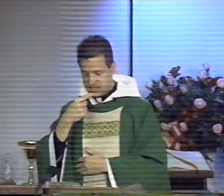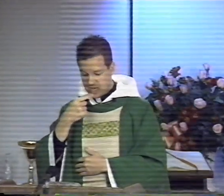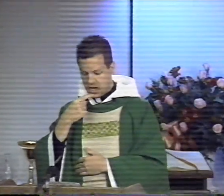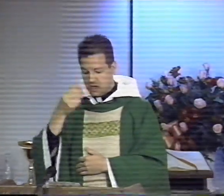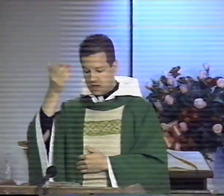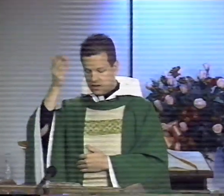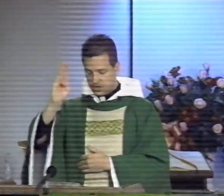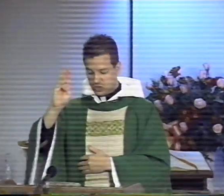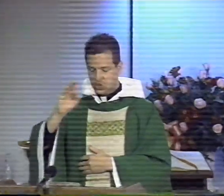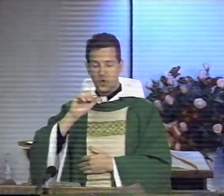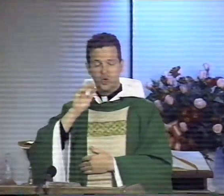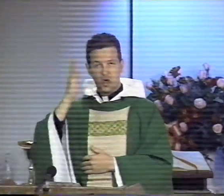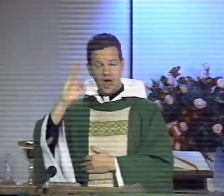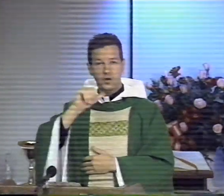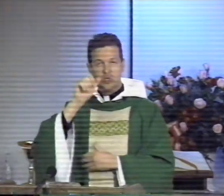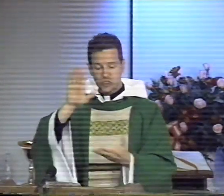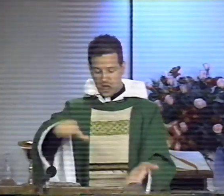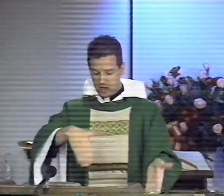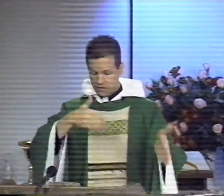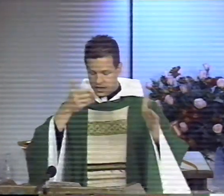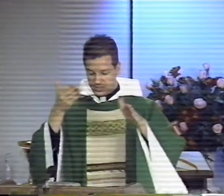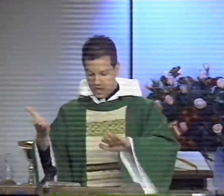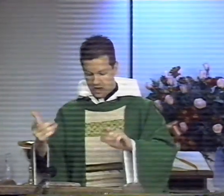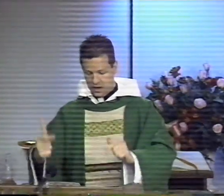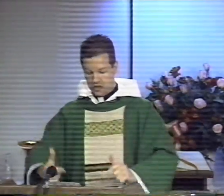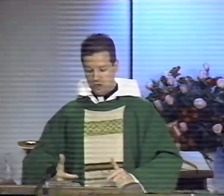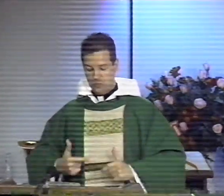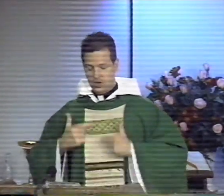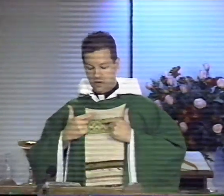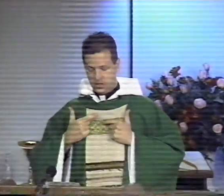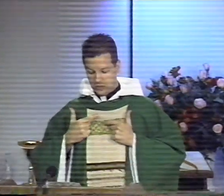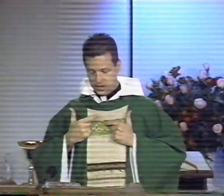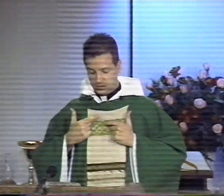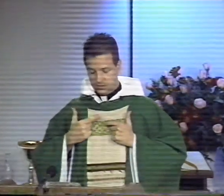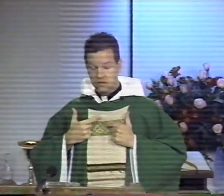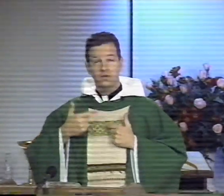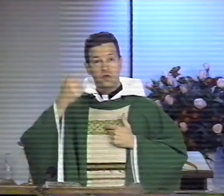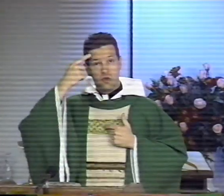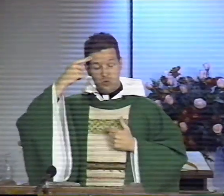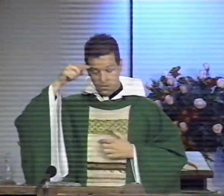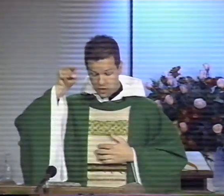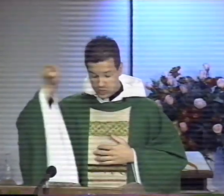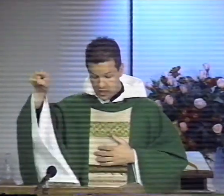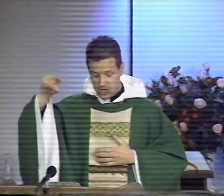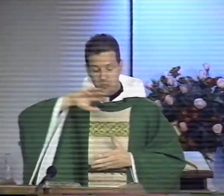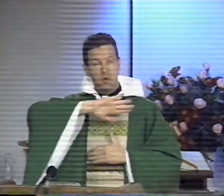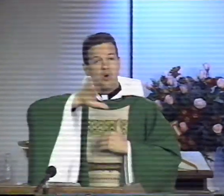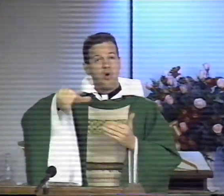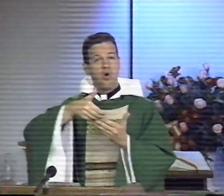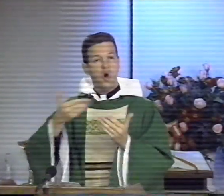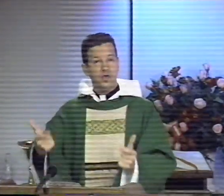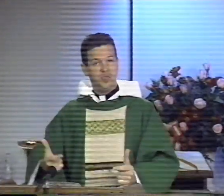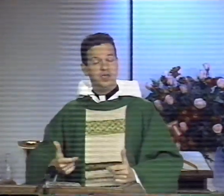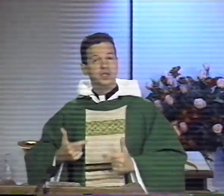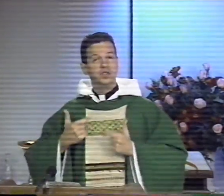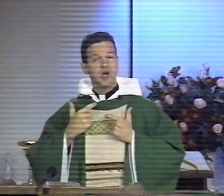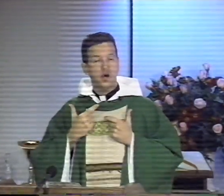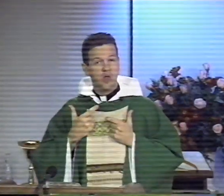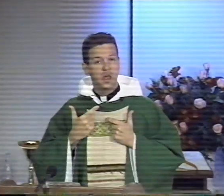said that the God was not of the dead, but of the living. For to him, all things are